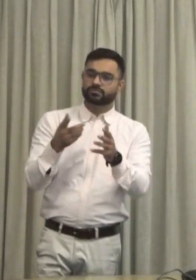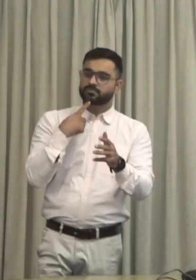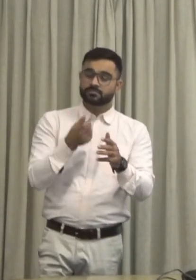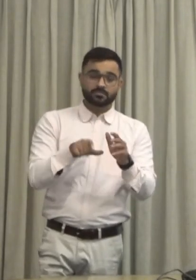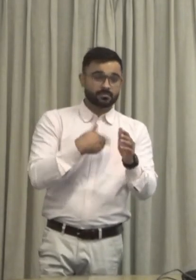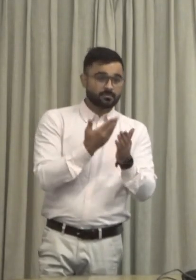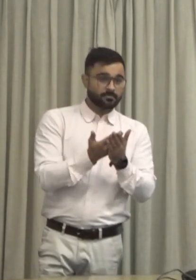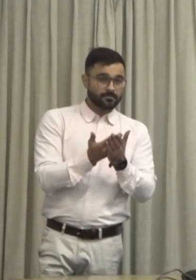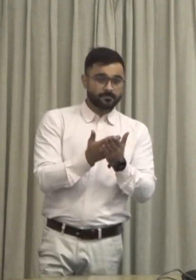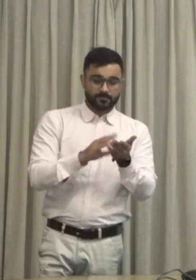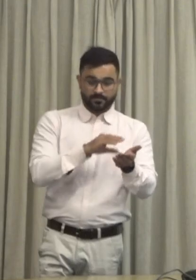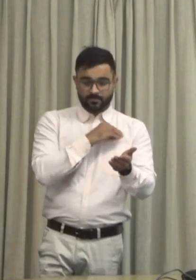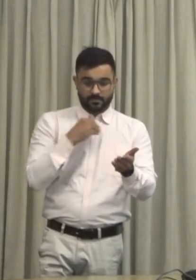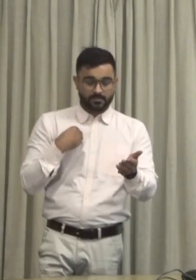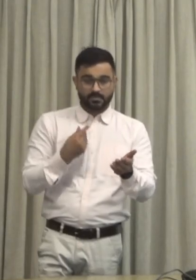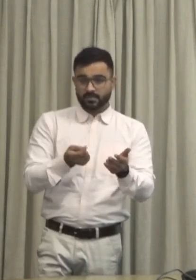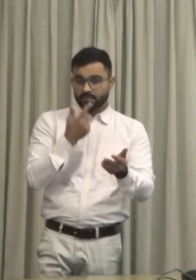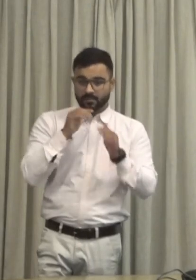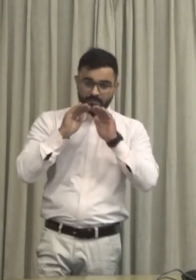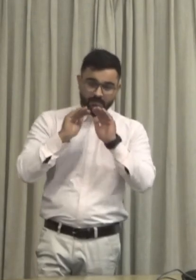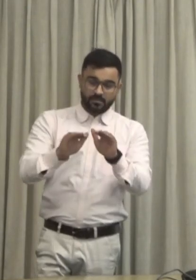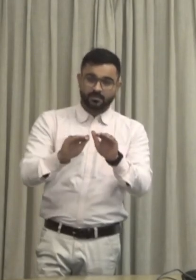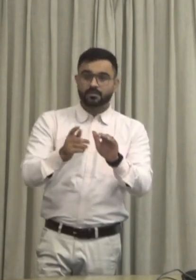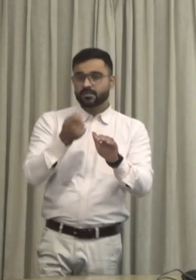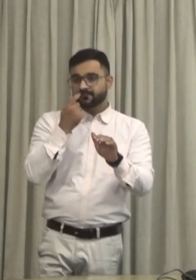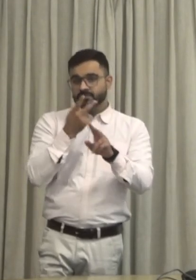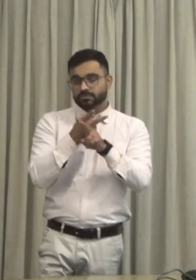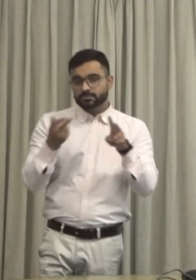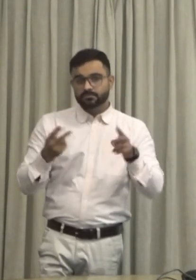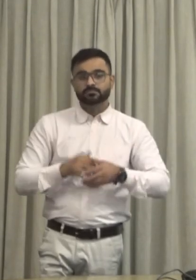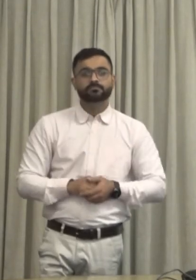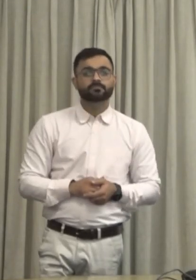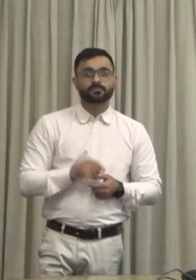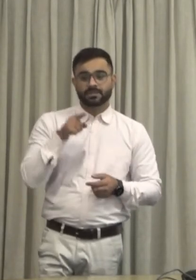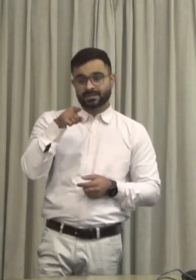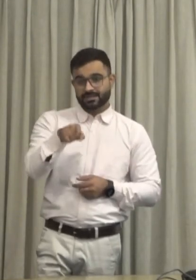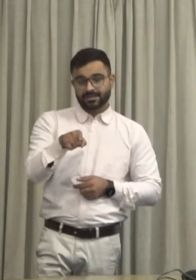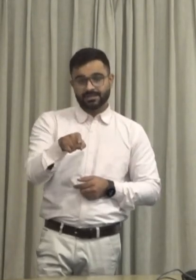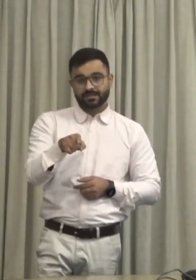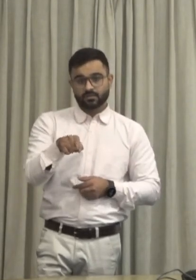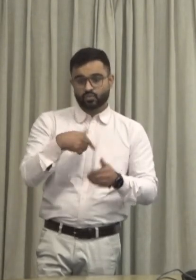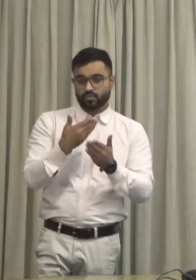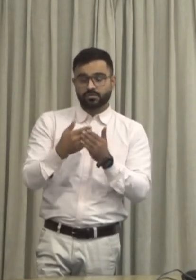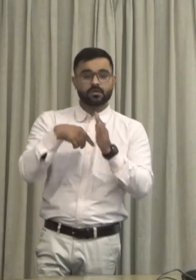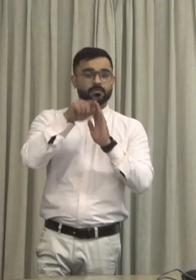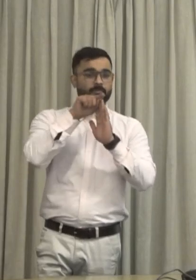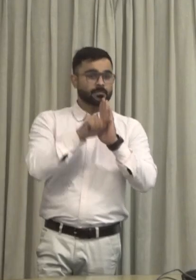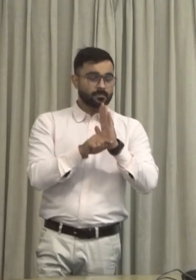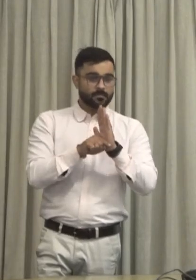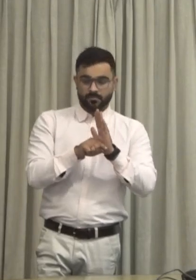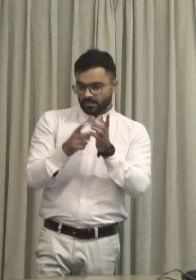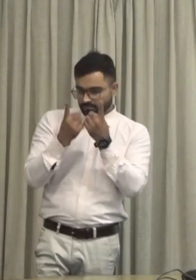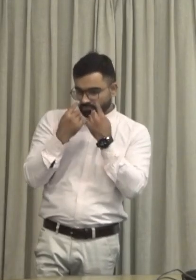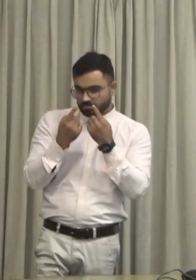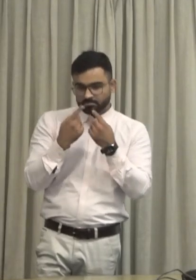case, is medically supported by nutrition. And that is, in principle,